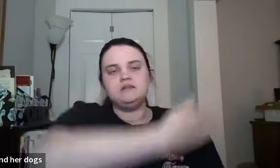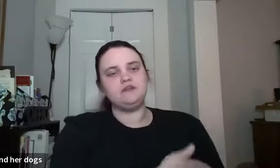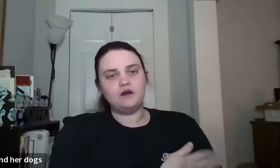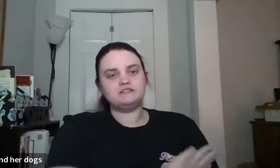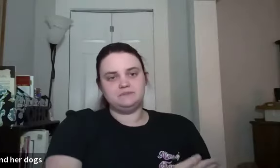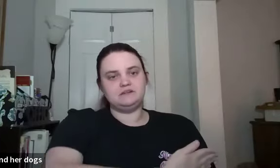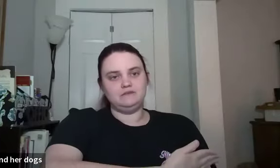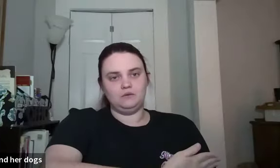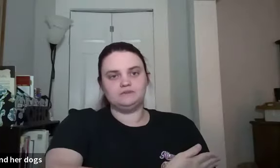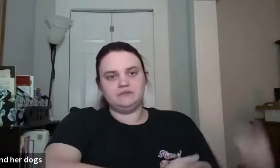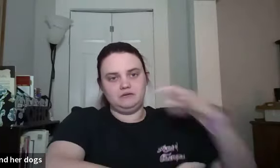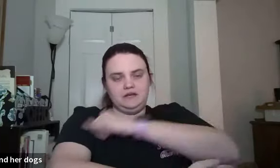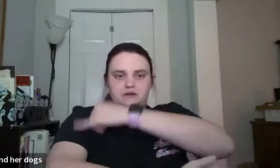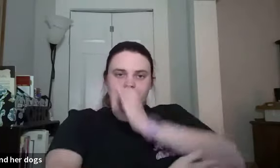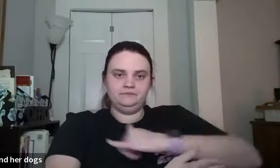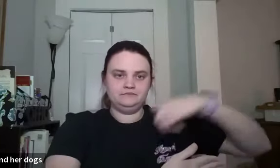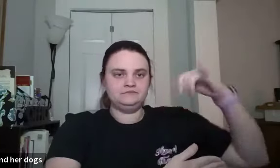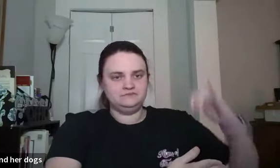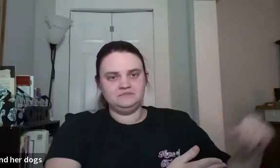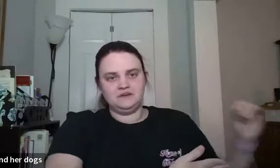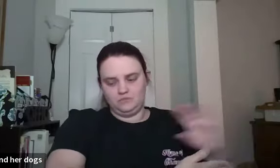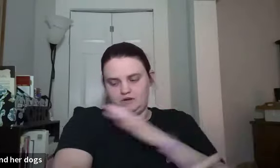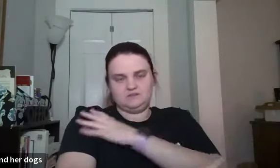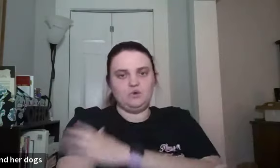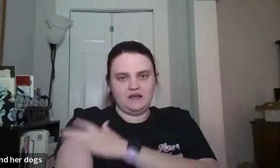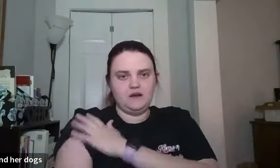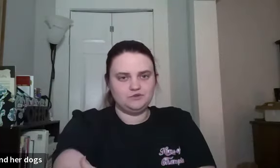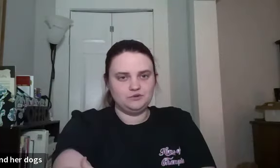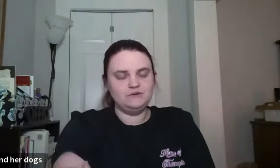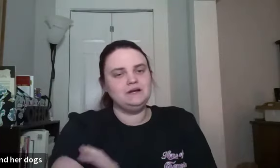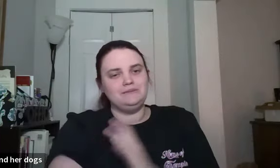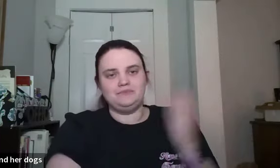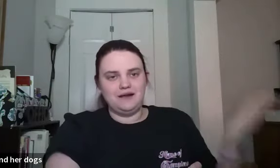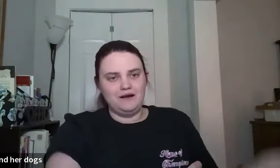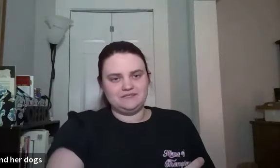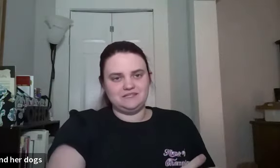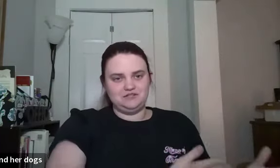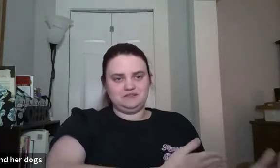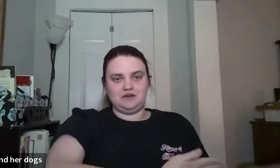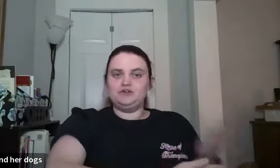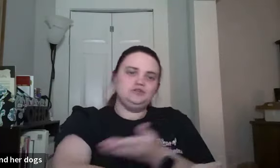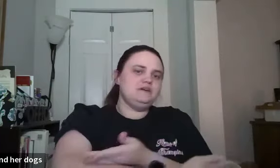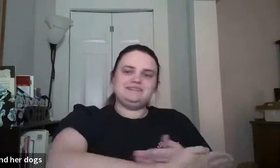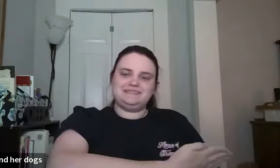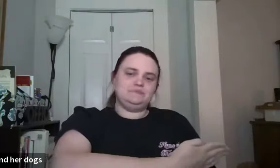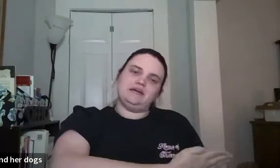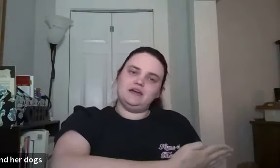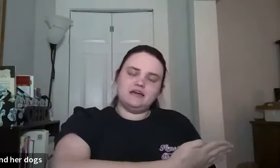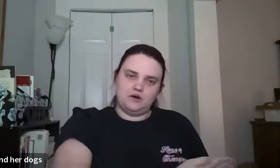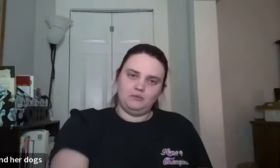they are typically lower, like right here, where it's more that comfortable. But obviously, as you can tell, you can't see my hand at all when I